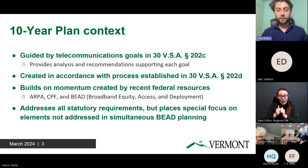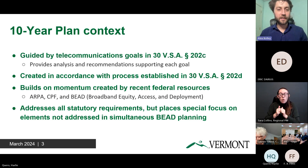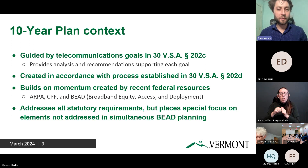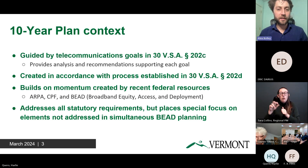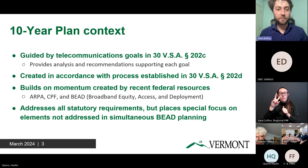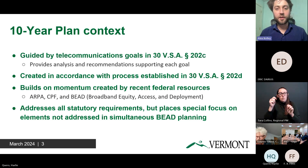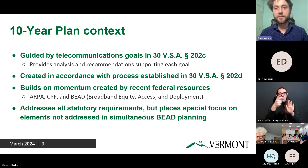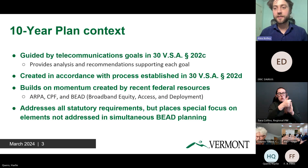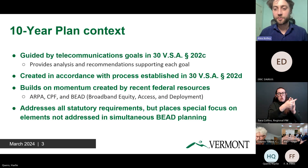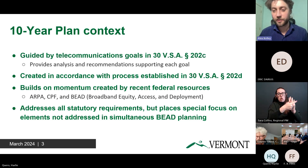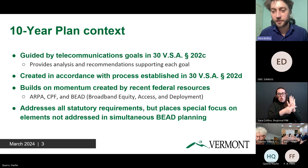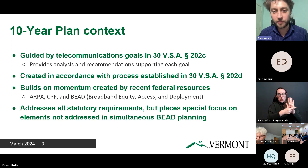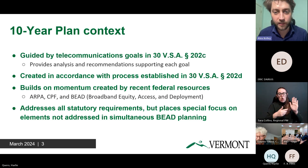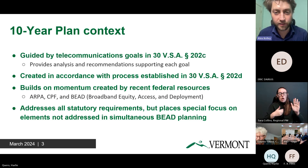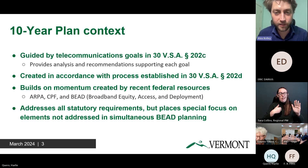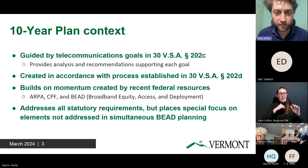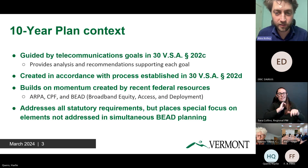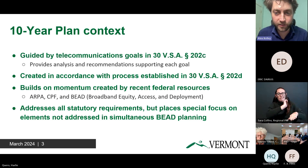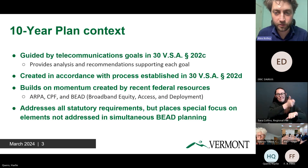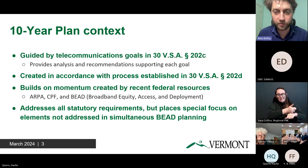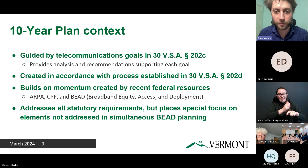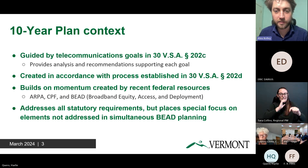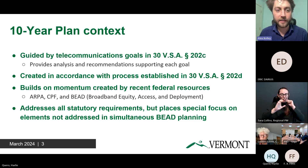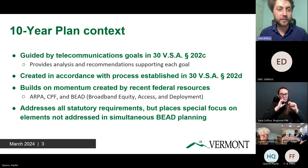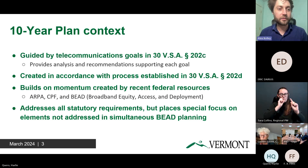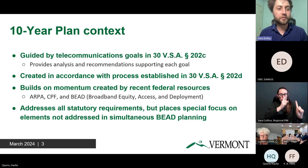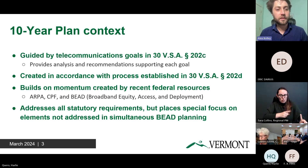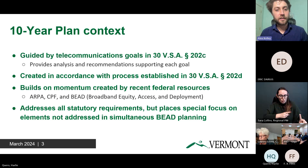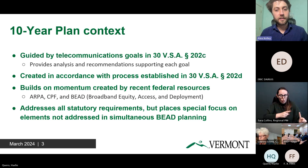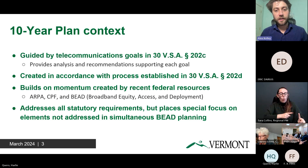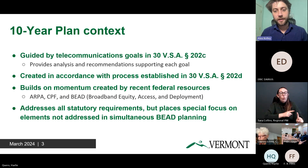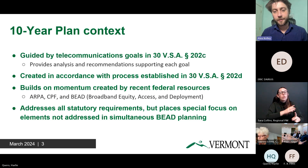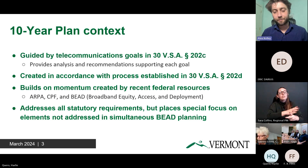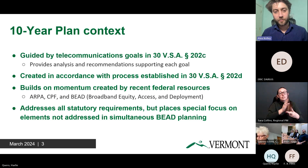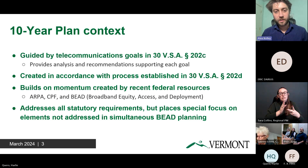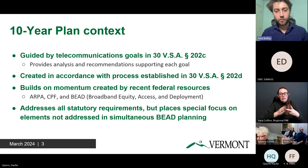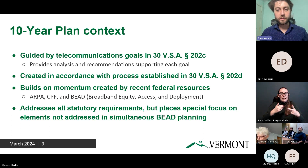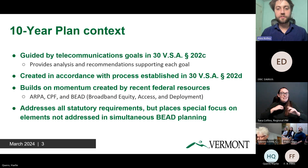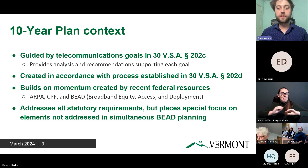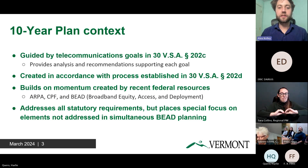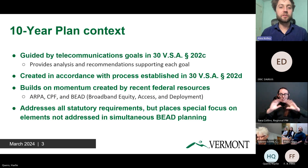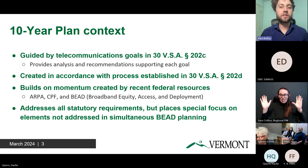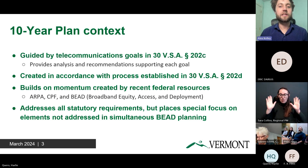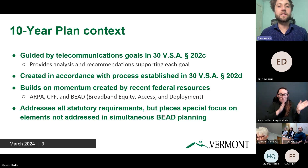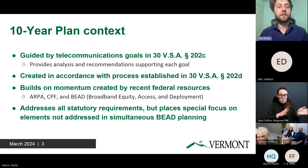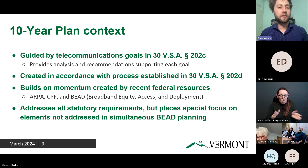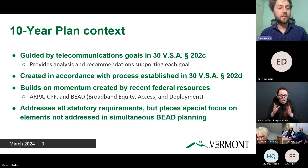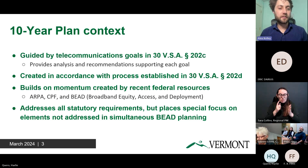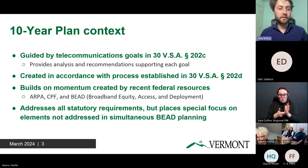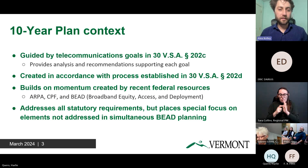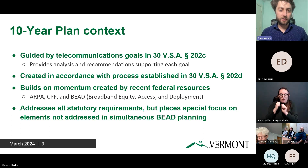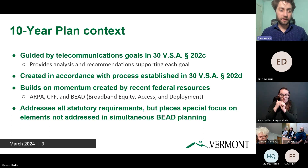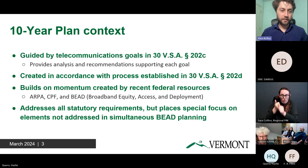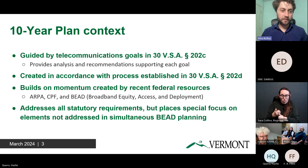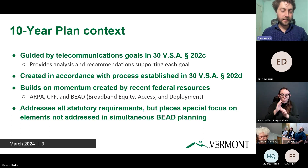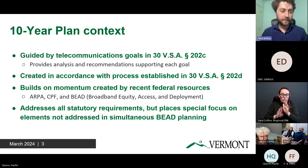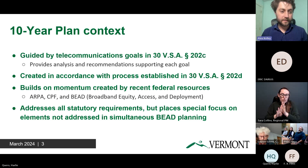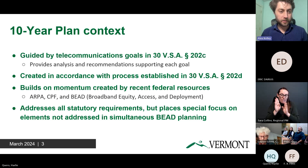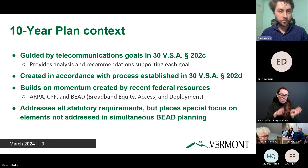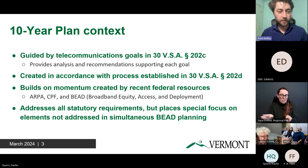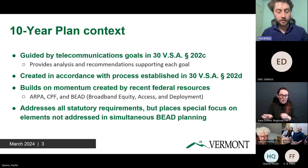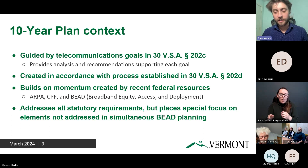it's also guided by the process for this plan that is also in Vermont statute. What's fairly unique this year